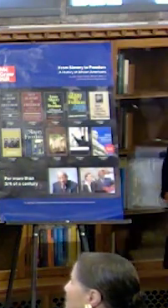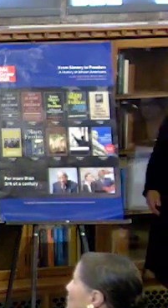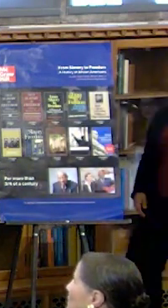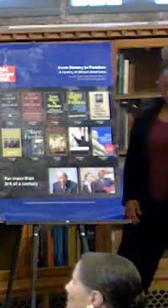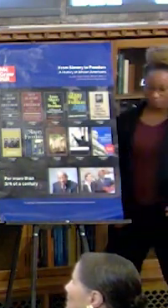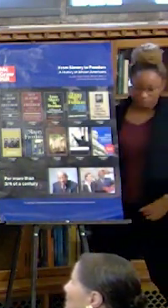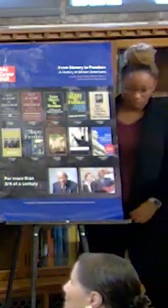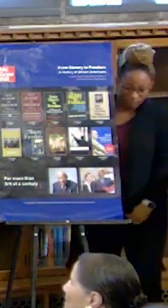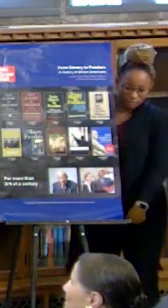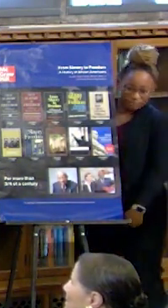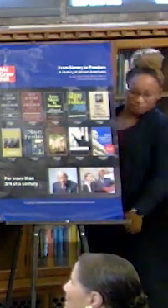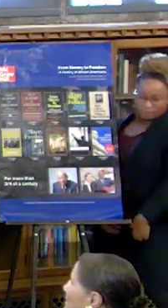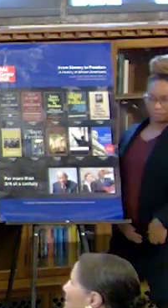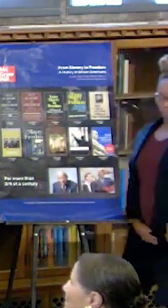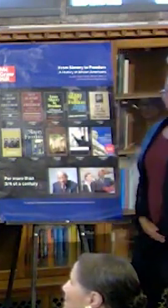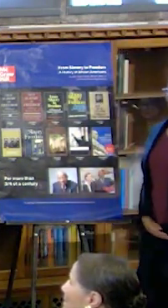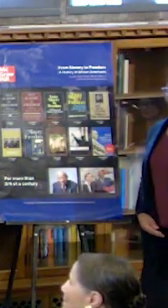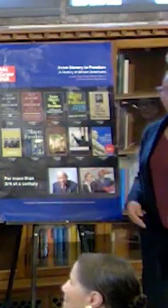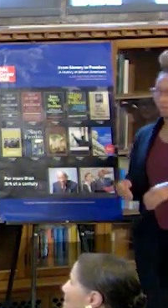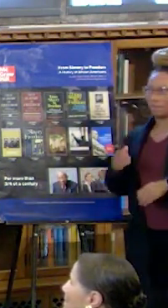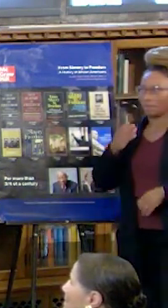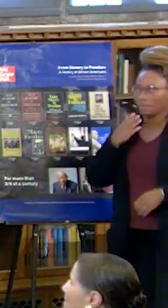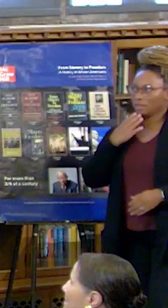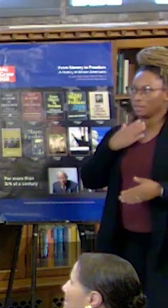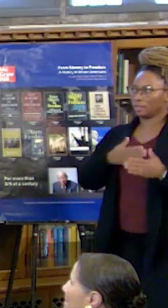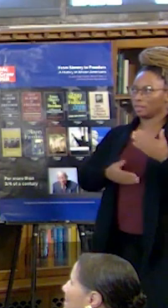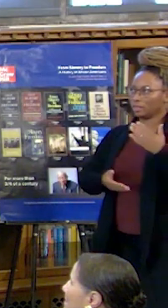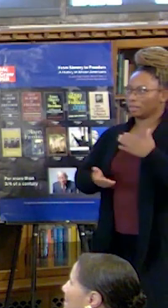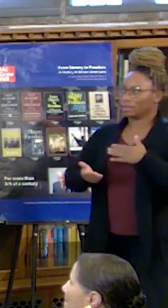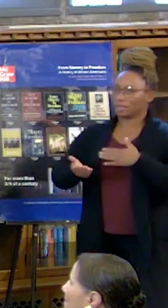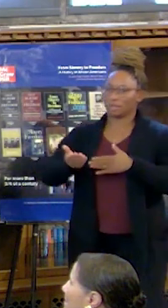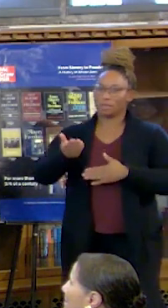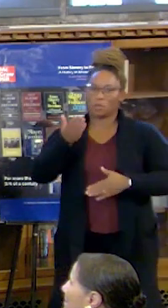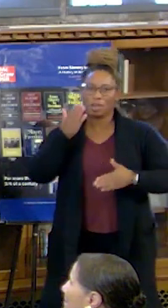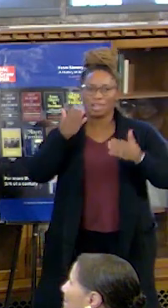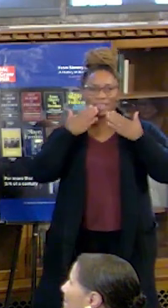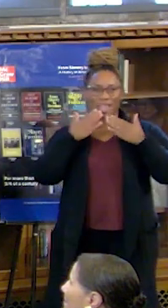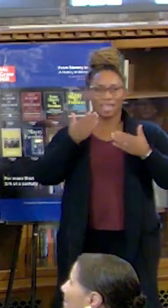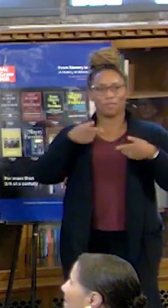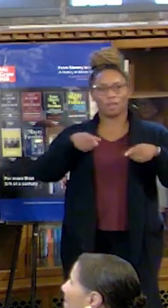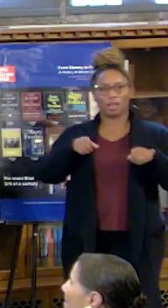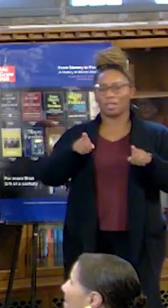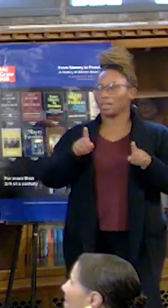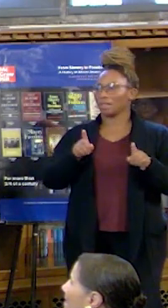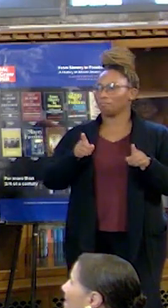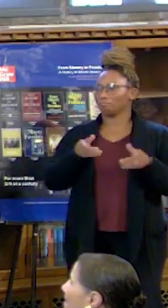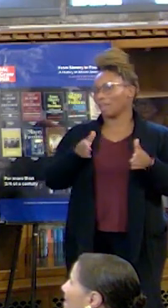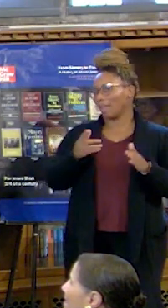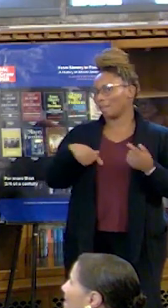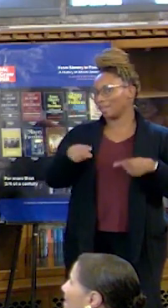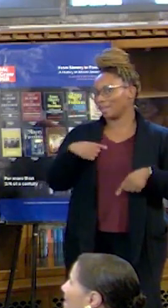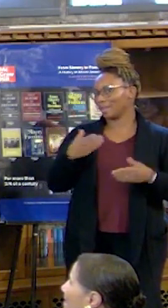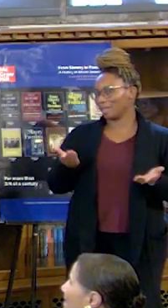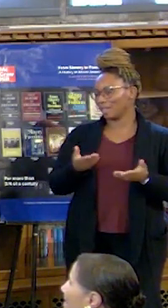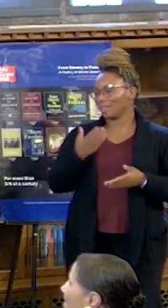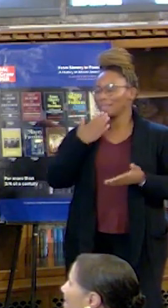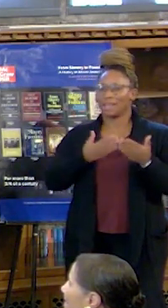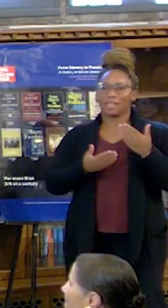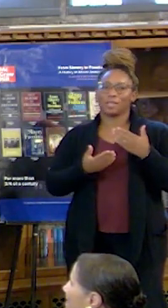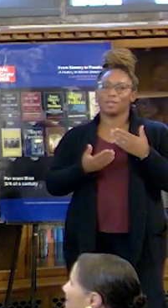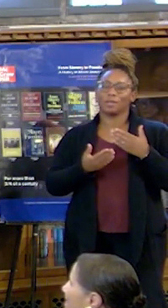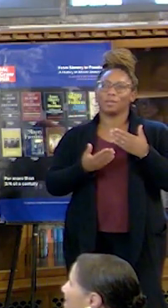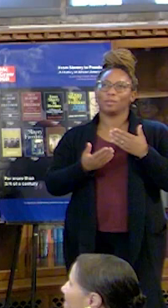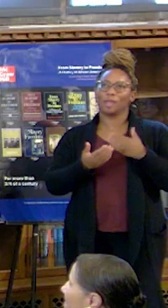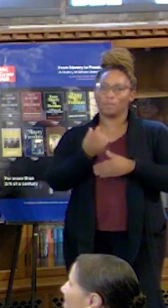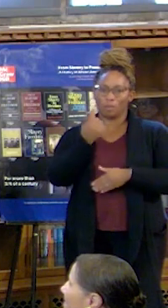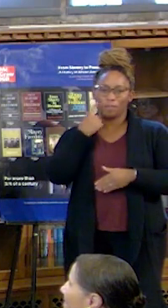you good morning y'all I want to Echo Brandon and thanking you for being here thank thank everybody for